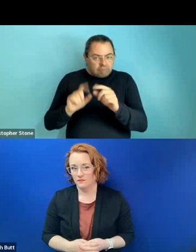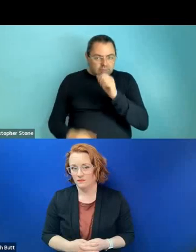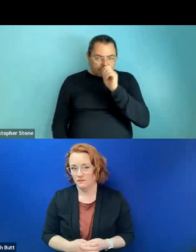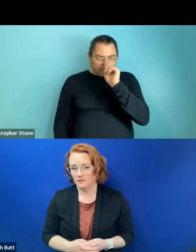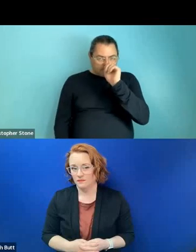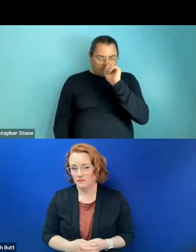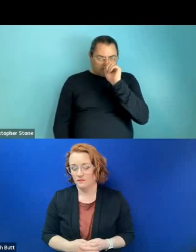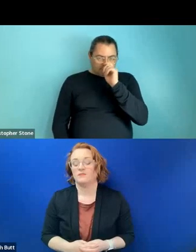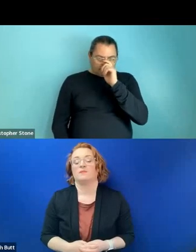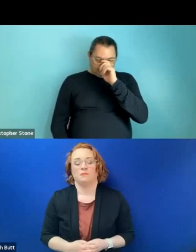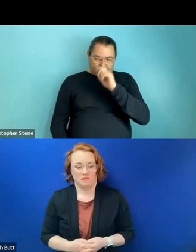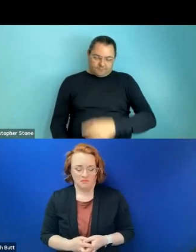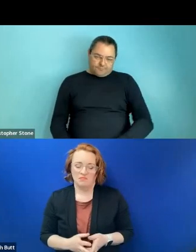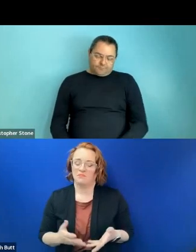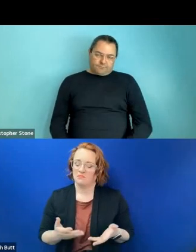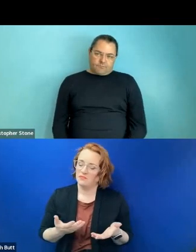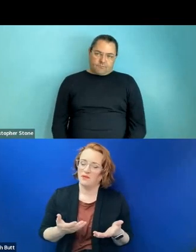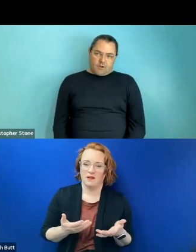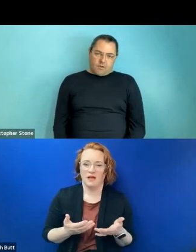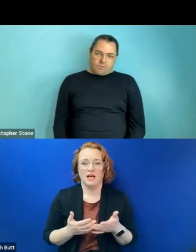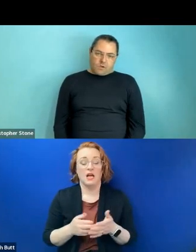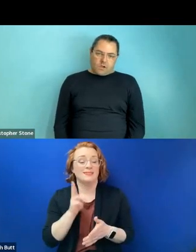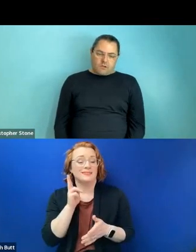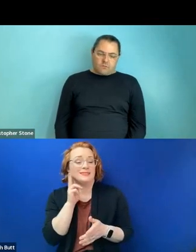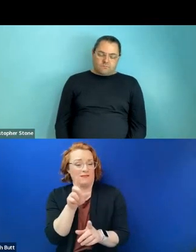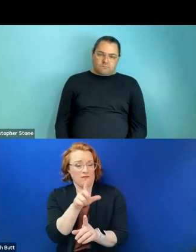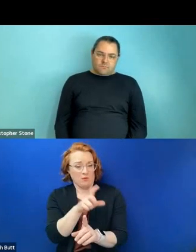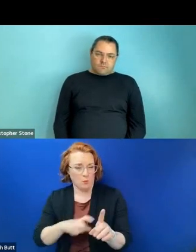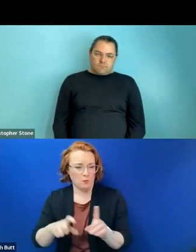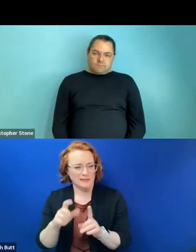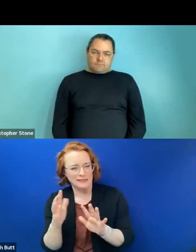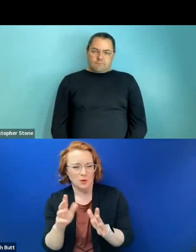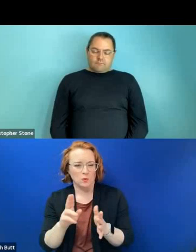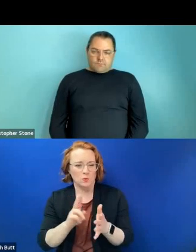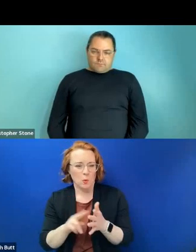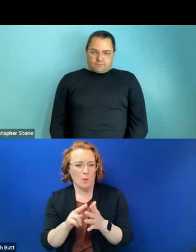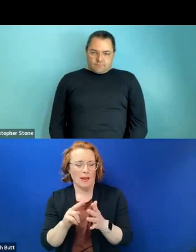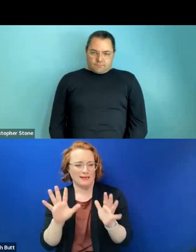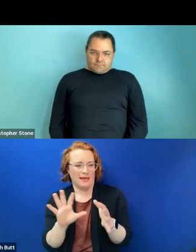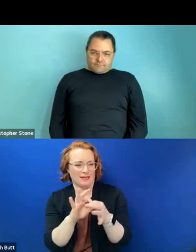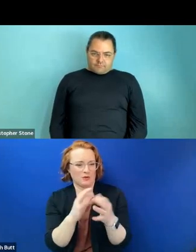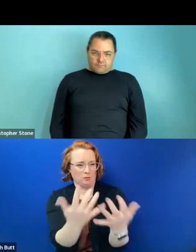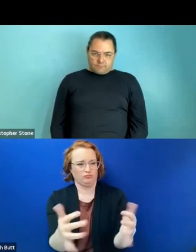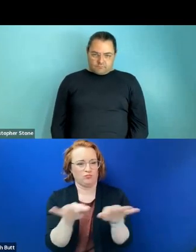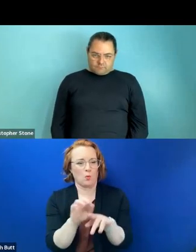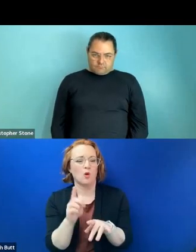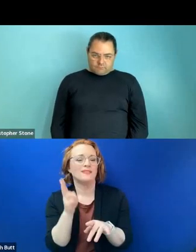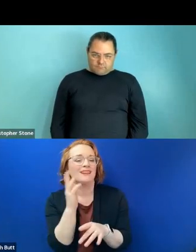So the deaf communities tend to polarize around deaf